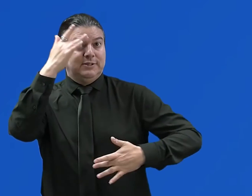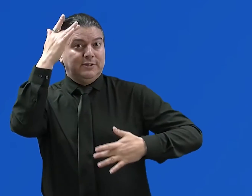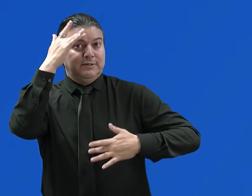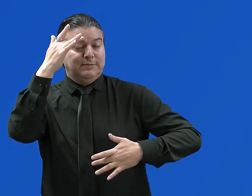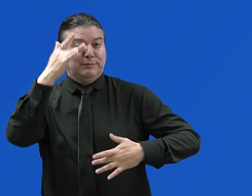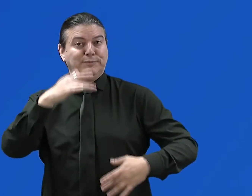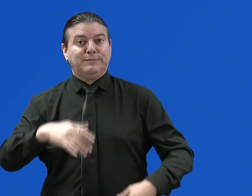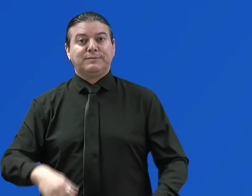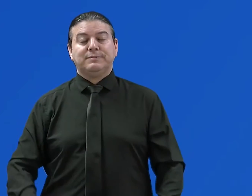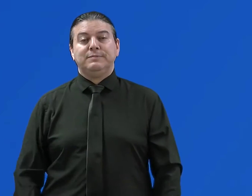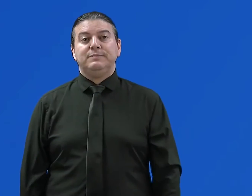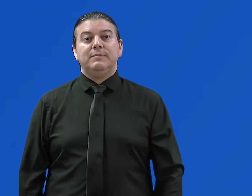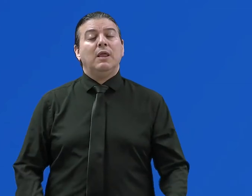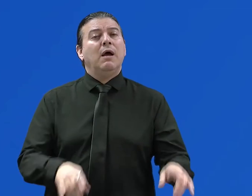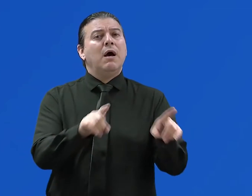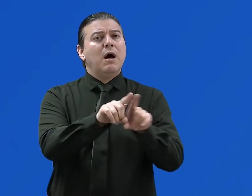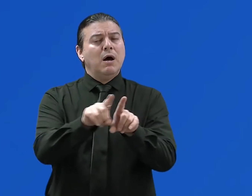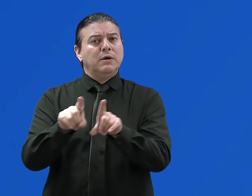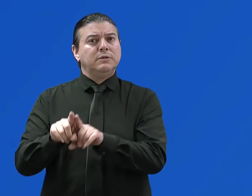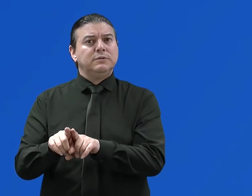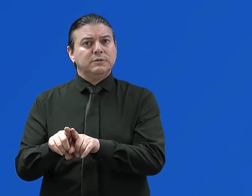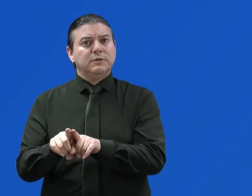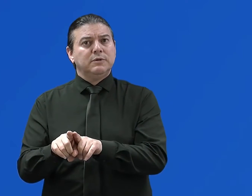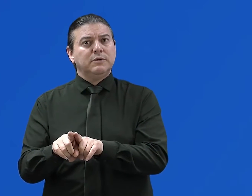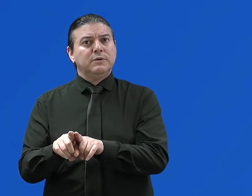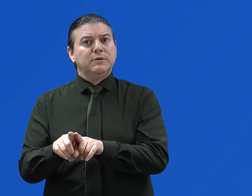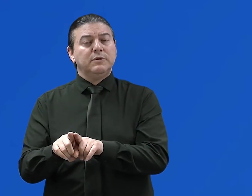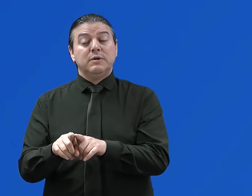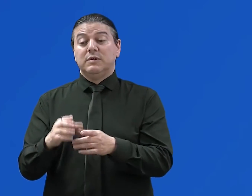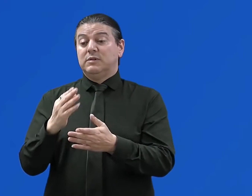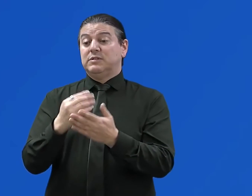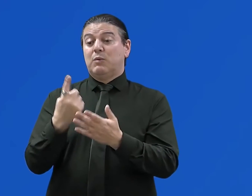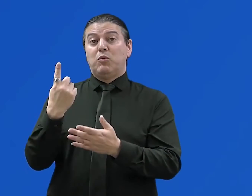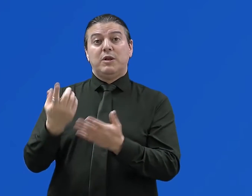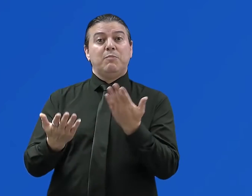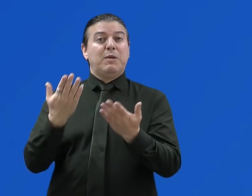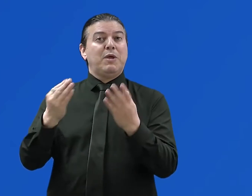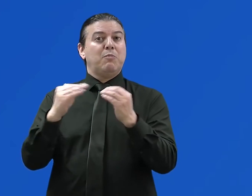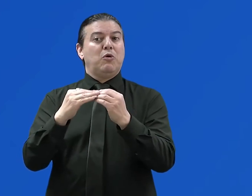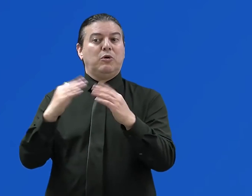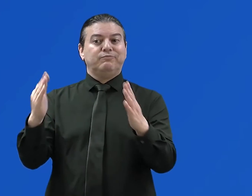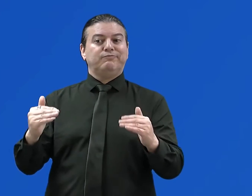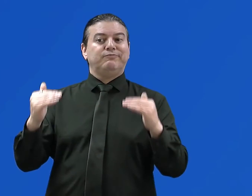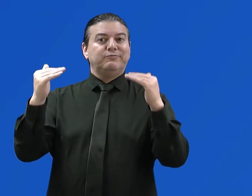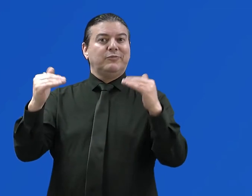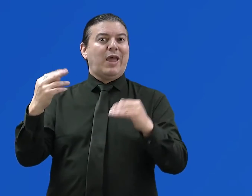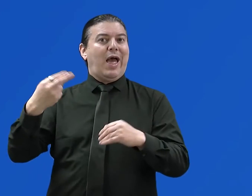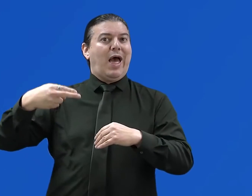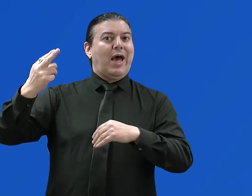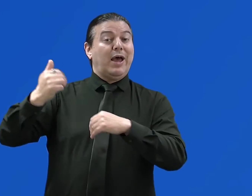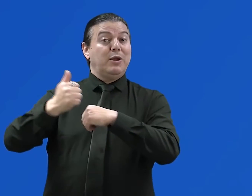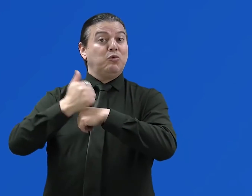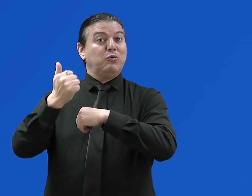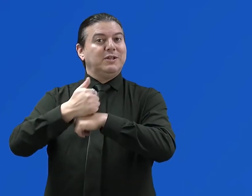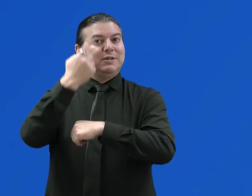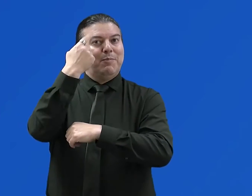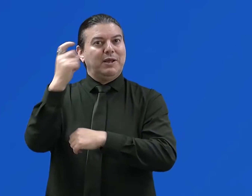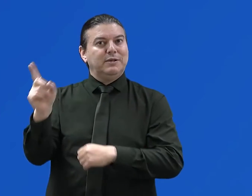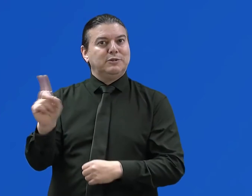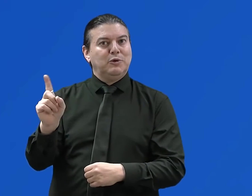In addition, someone may be at higher risk because of where they live, such as